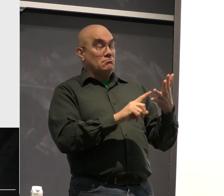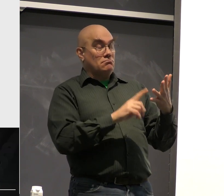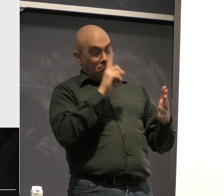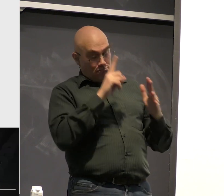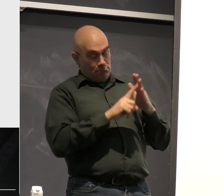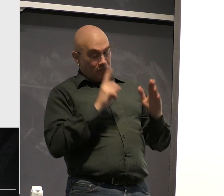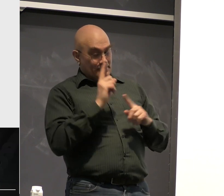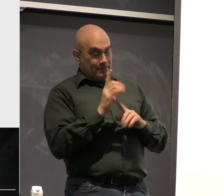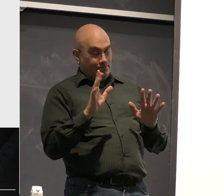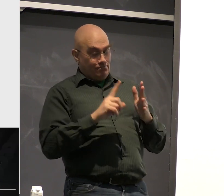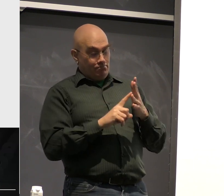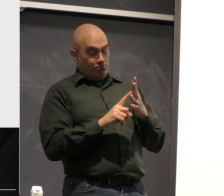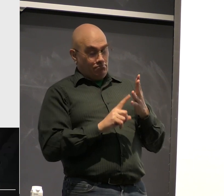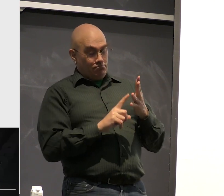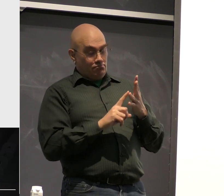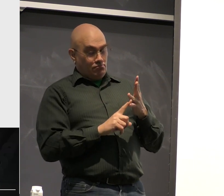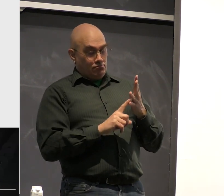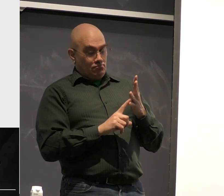And then there are a couple more. Give me a minute.